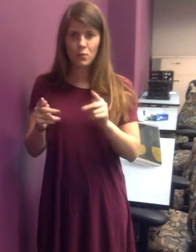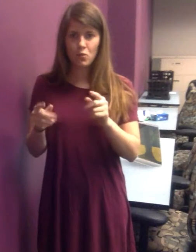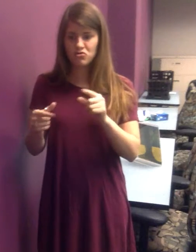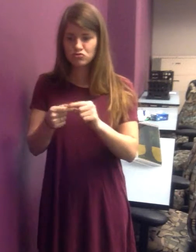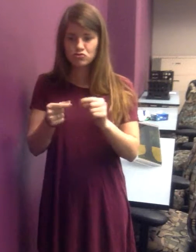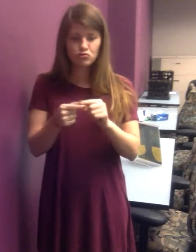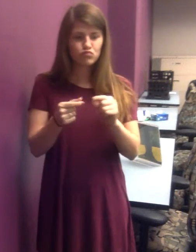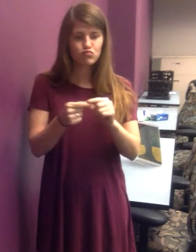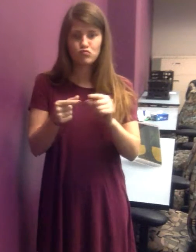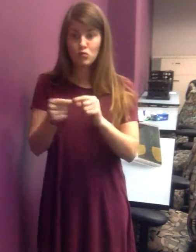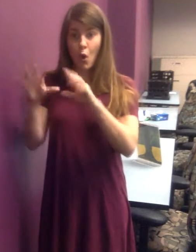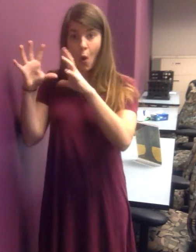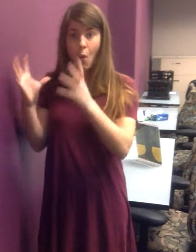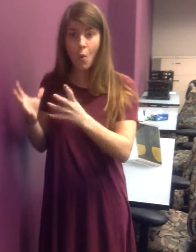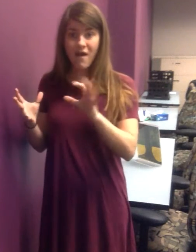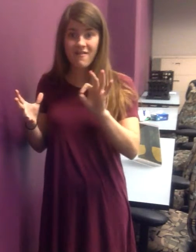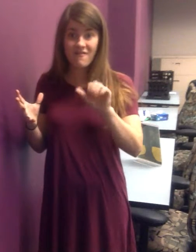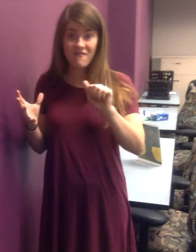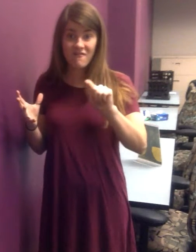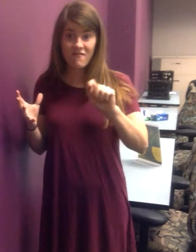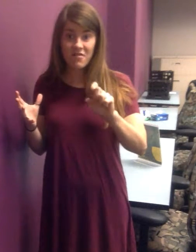revealed. The eyes of the world might have missed this gathering.